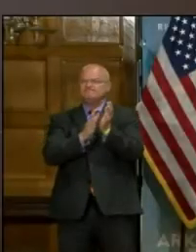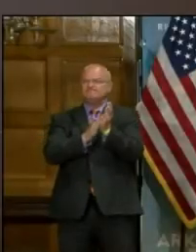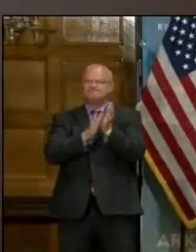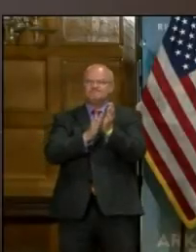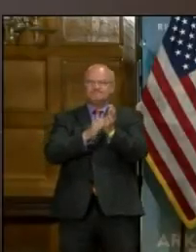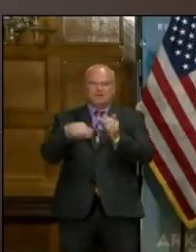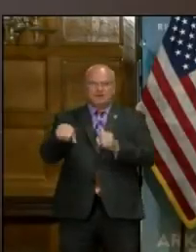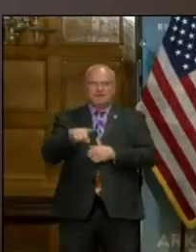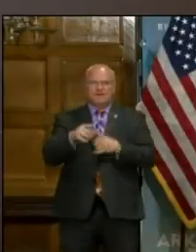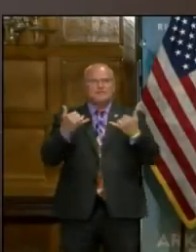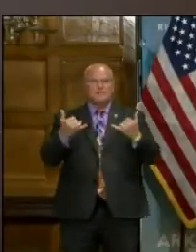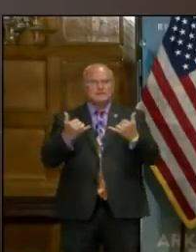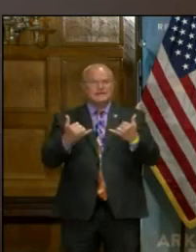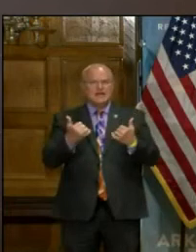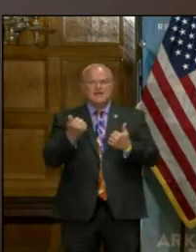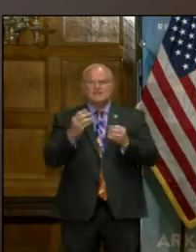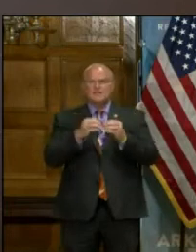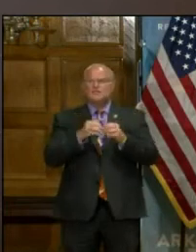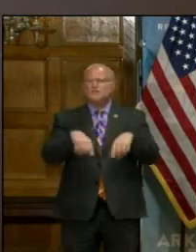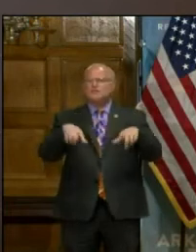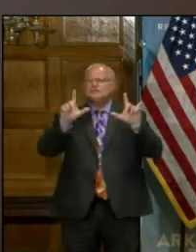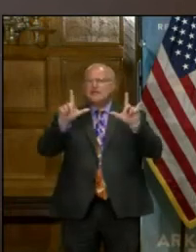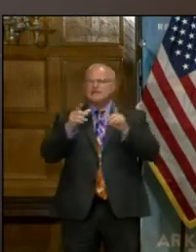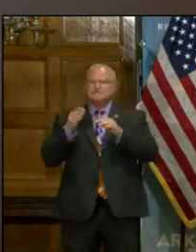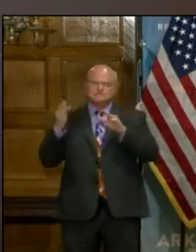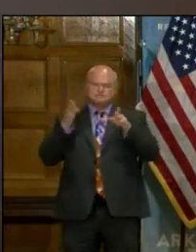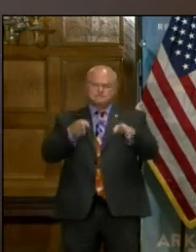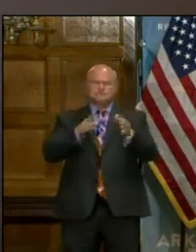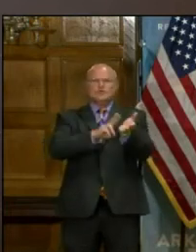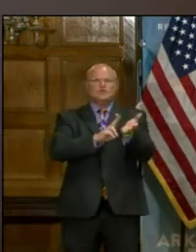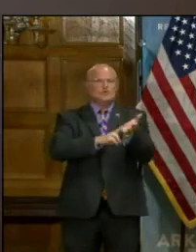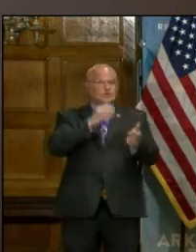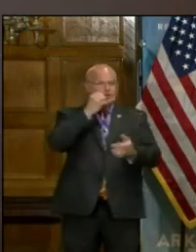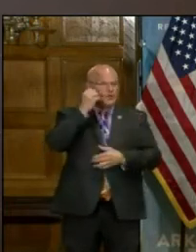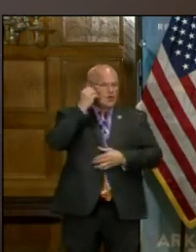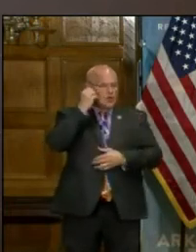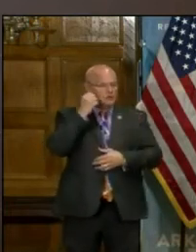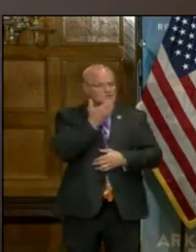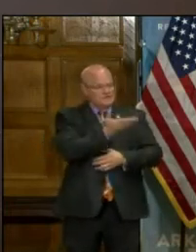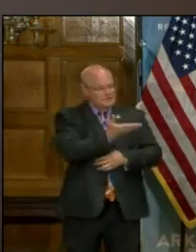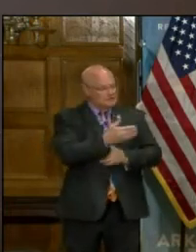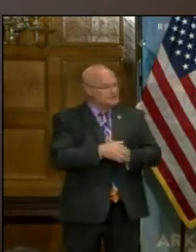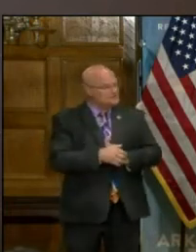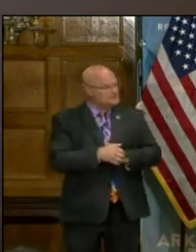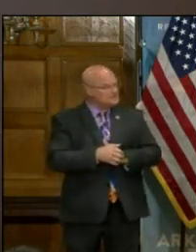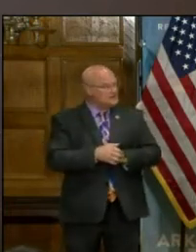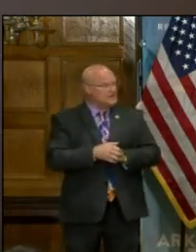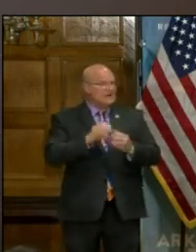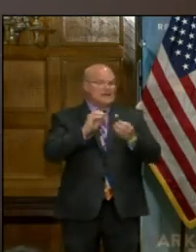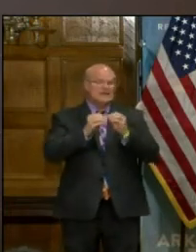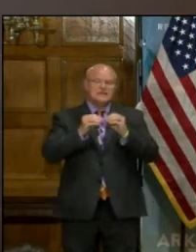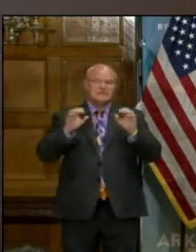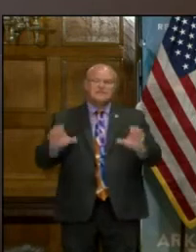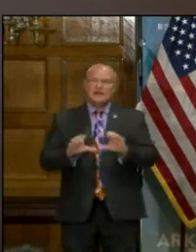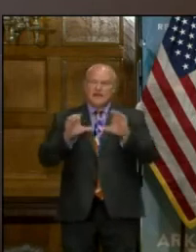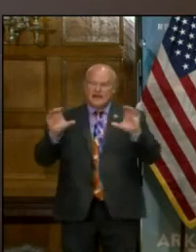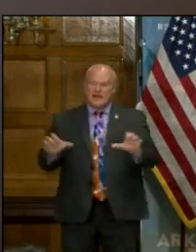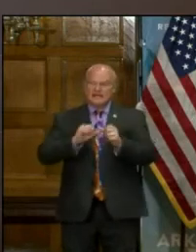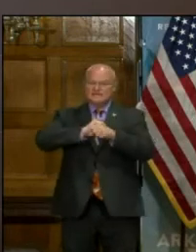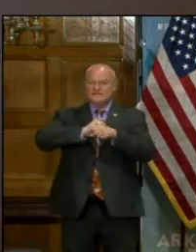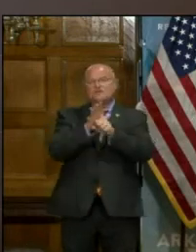them. And if we could look at a couple of slides that are directly at the nursing home, this one right here, this is the number of